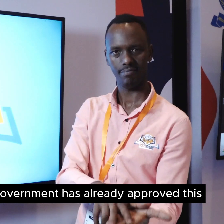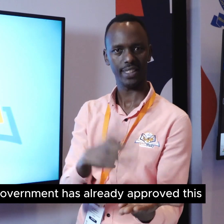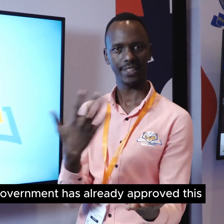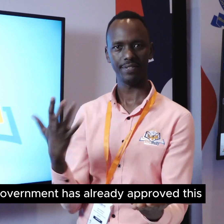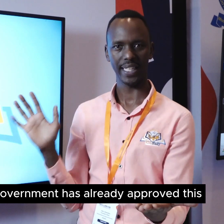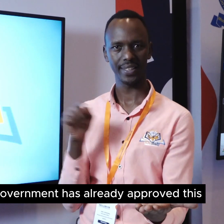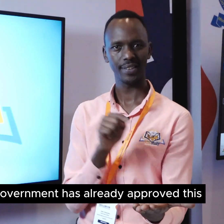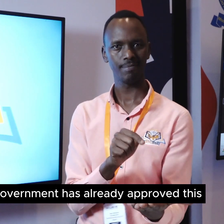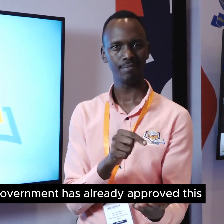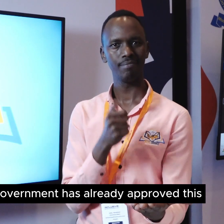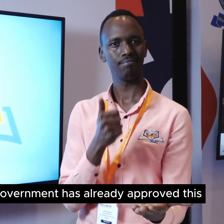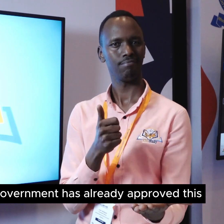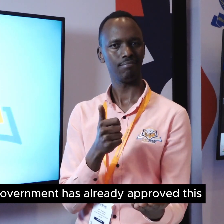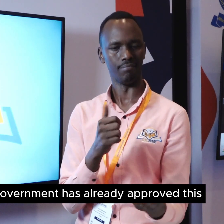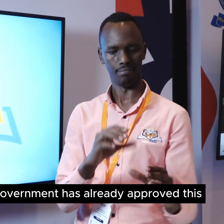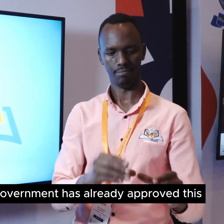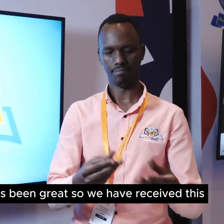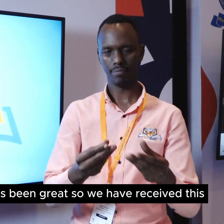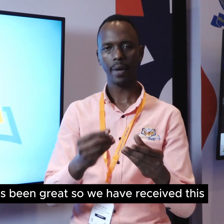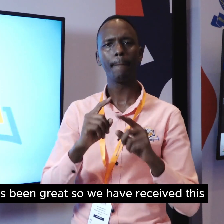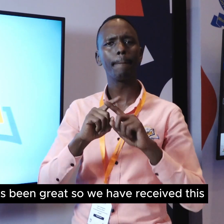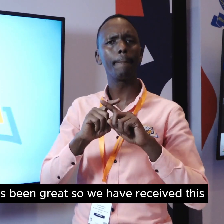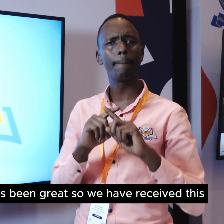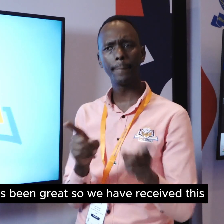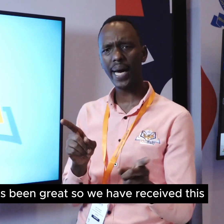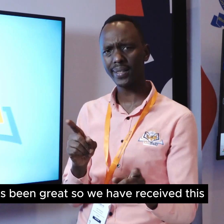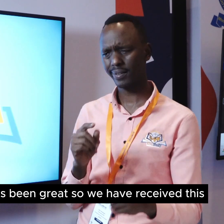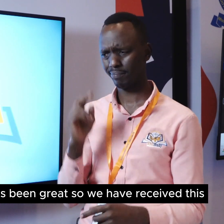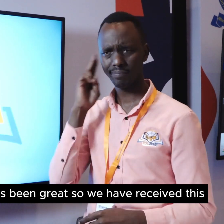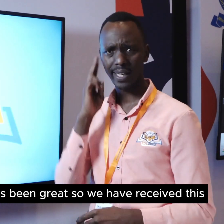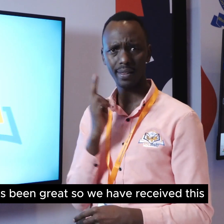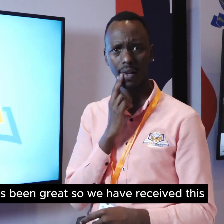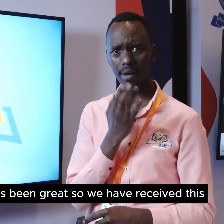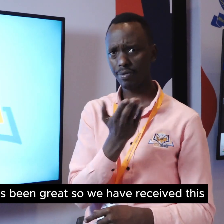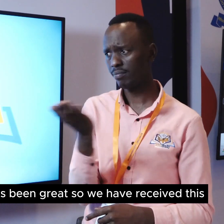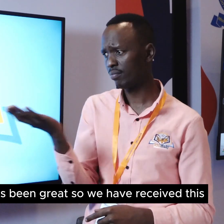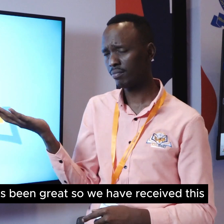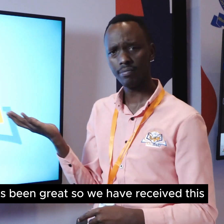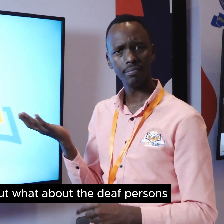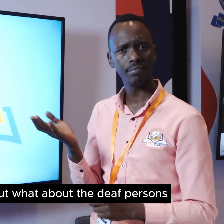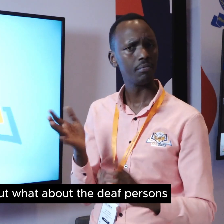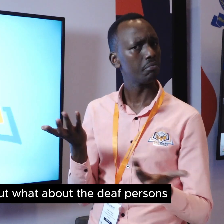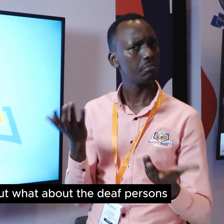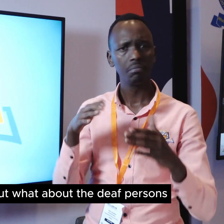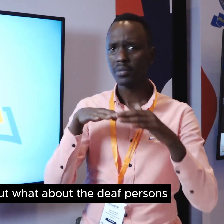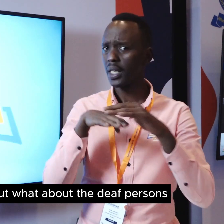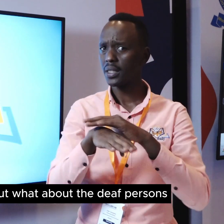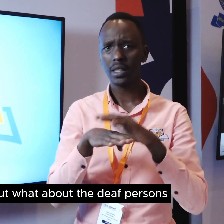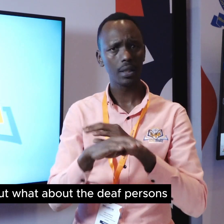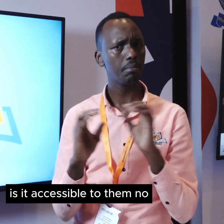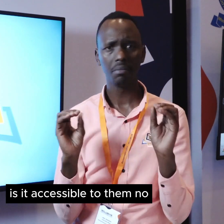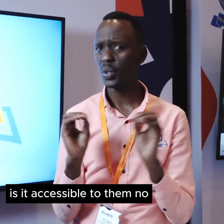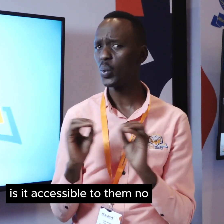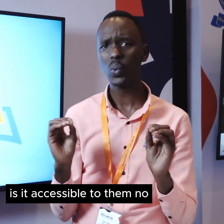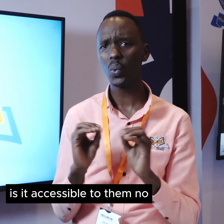government has already approved this, and it has been great. So we have received this, but what about the deaf persons? Is it accessible to